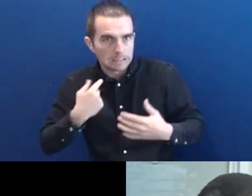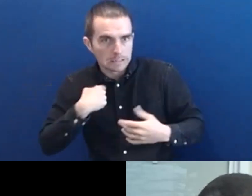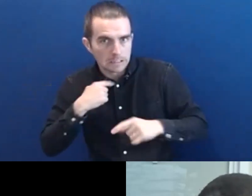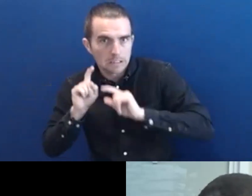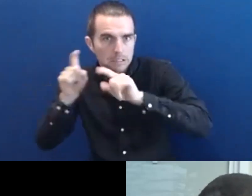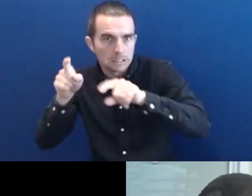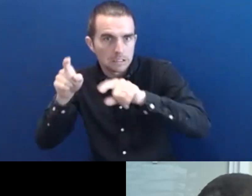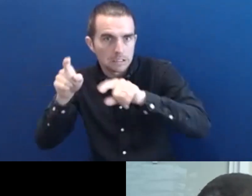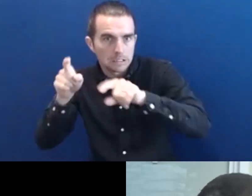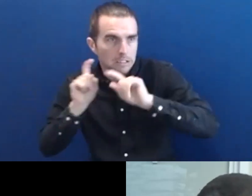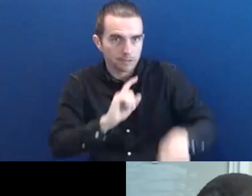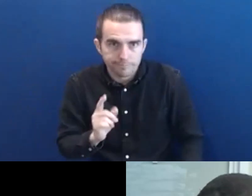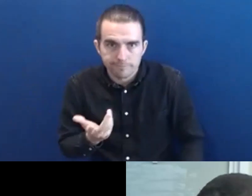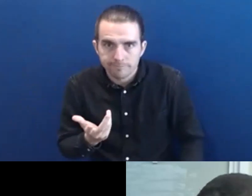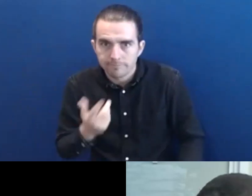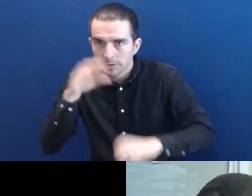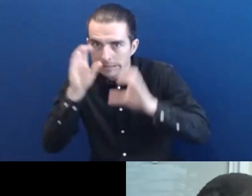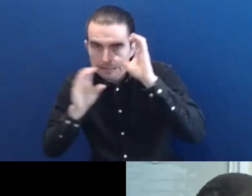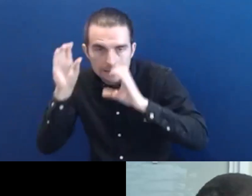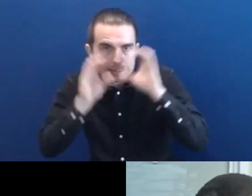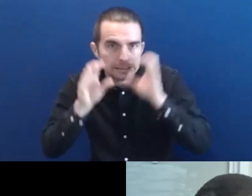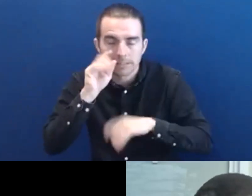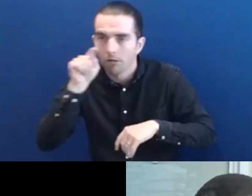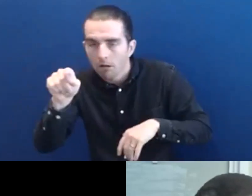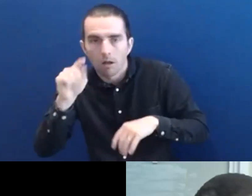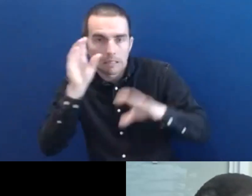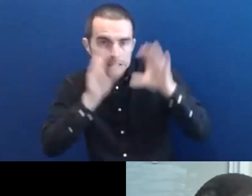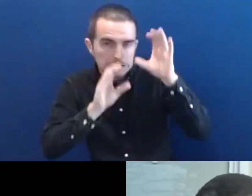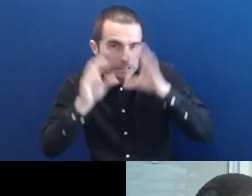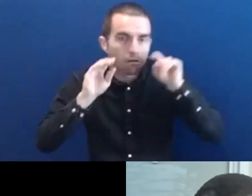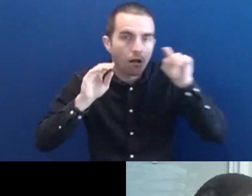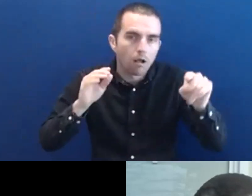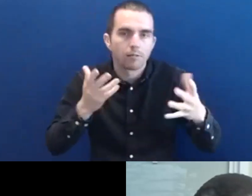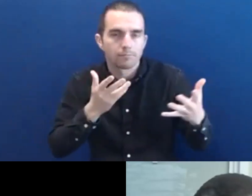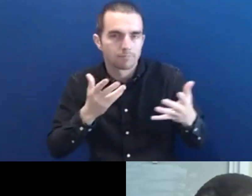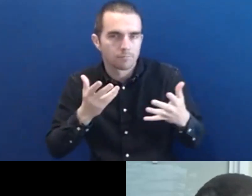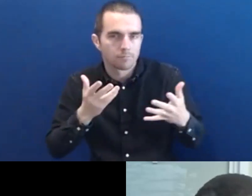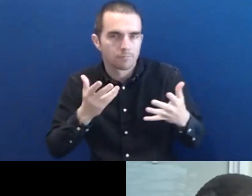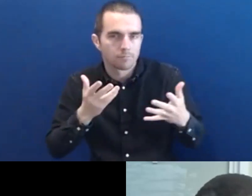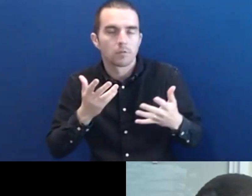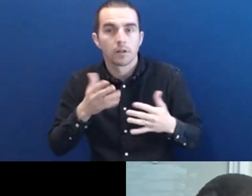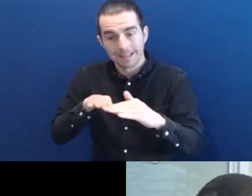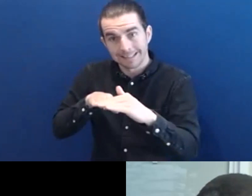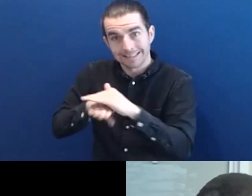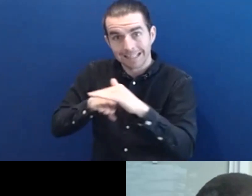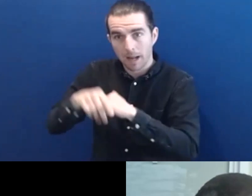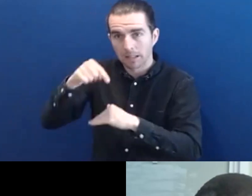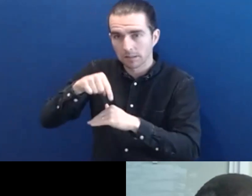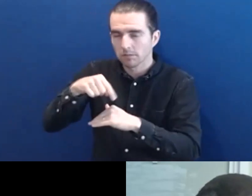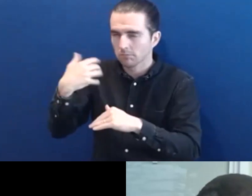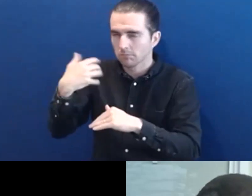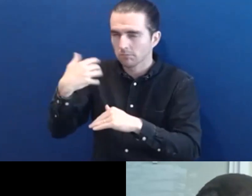accessibility also is one of the challenges that sometimes we are not able sometimes to